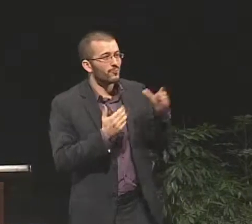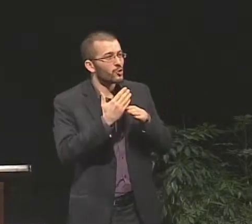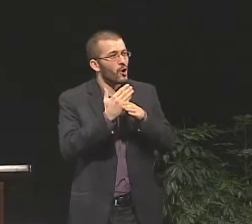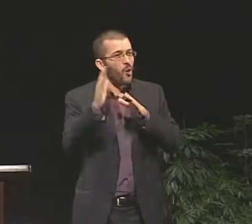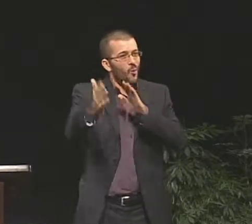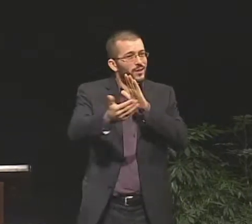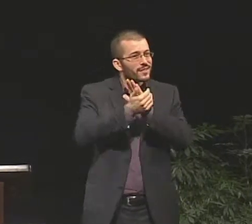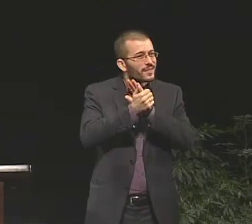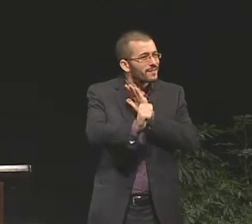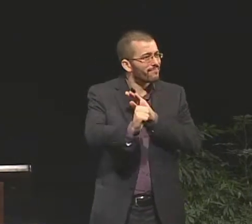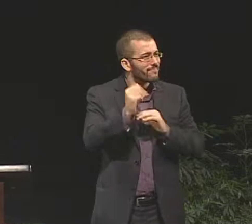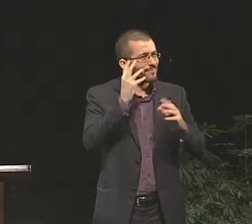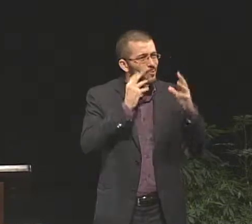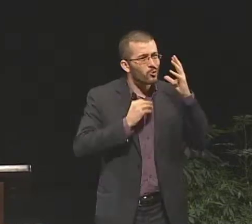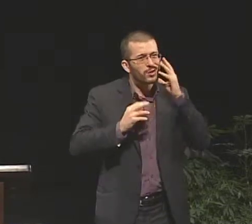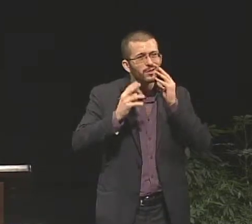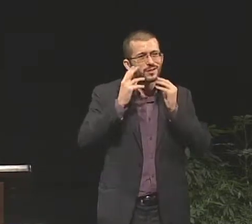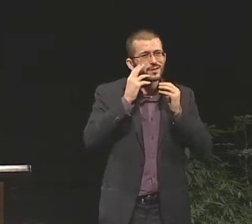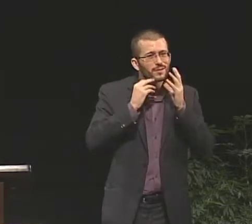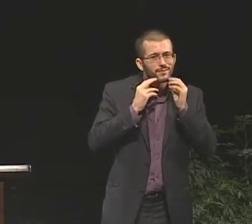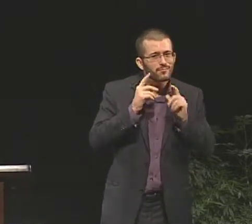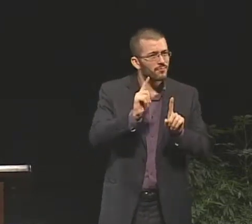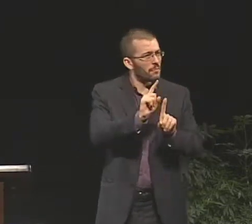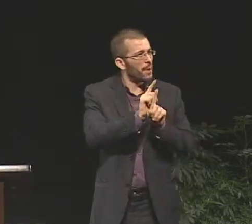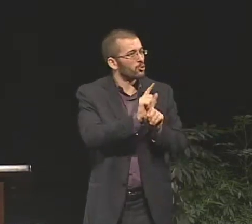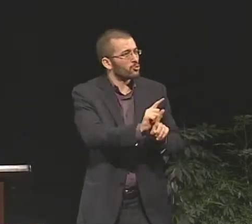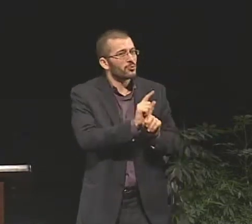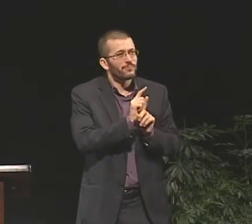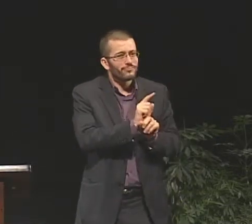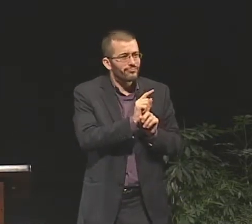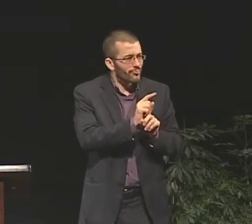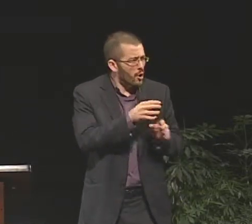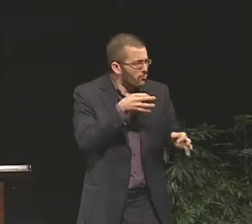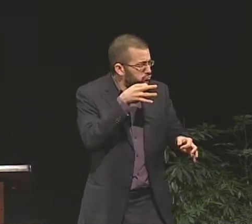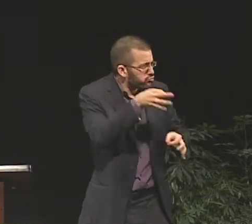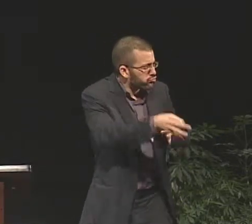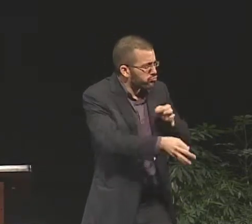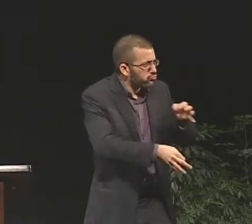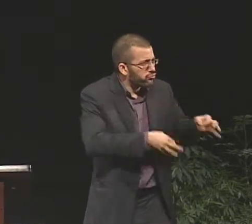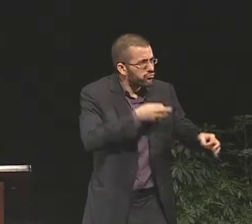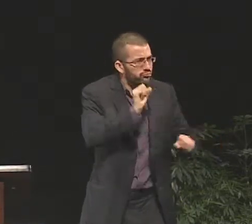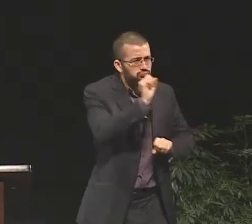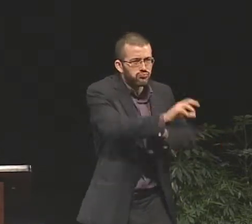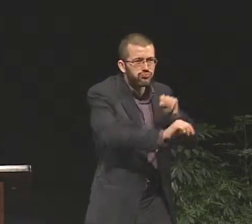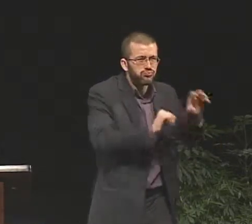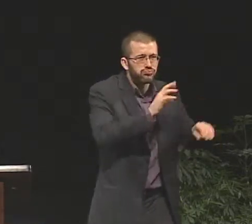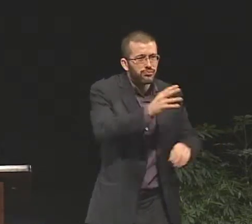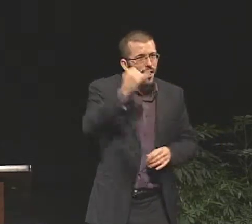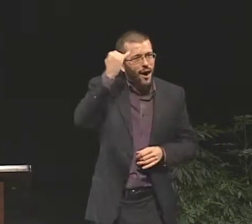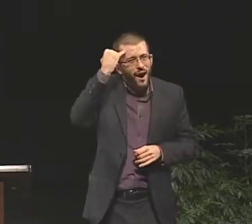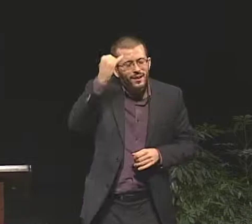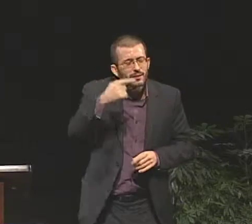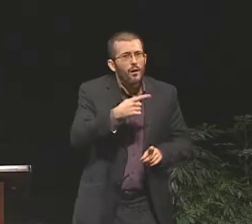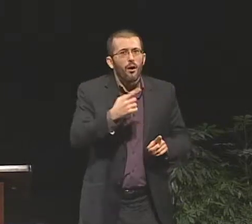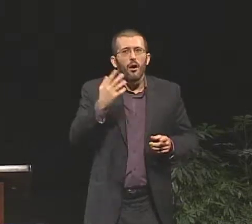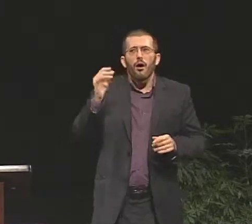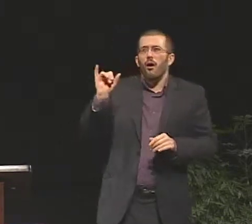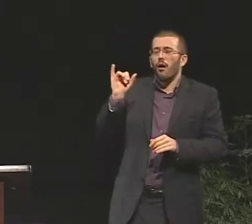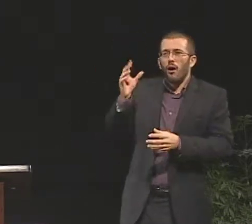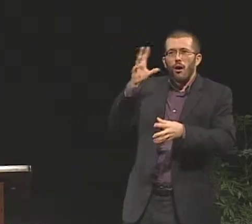And the way you do this is sharing your skills, your experience, mentoring our young deaf people, having them